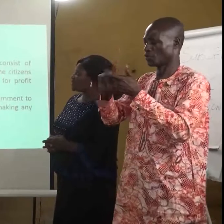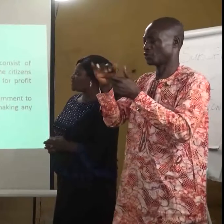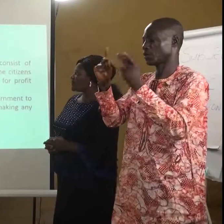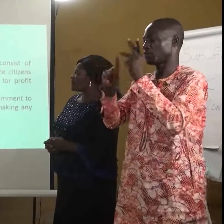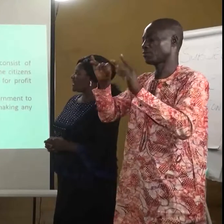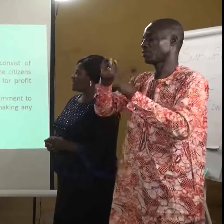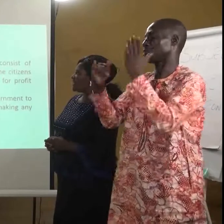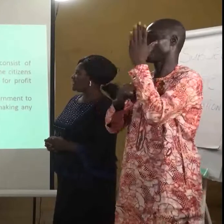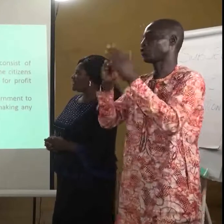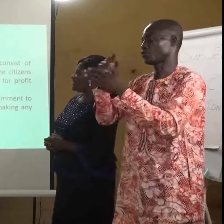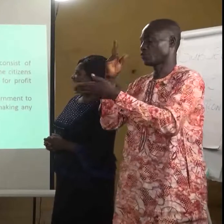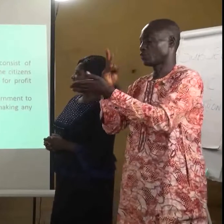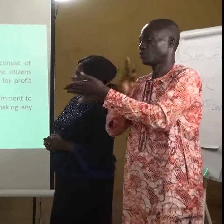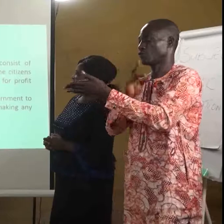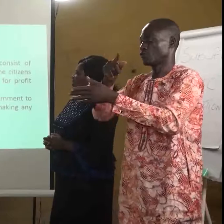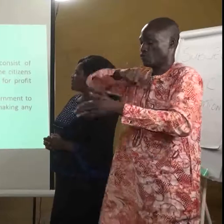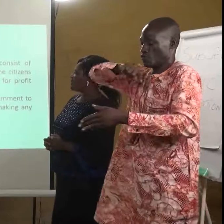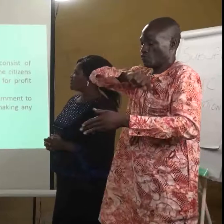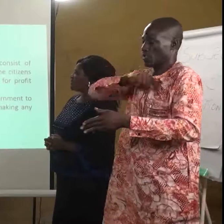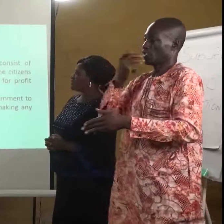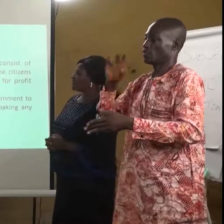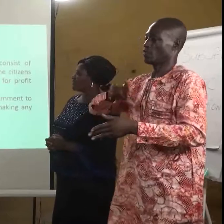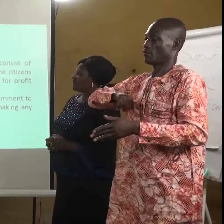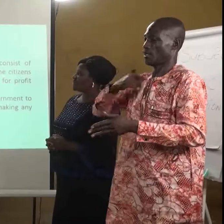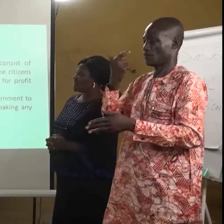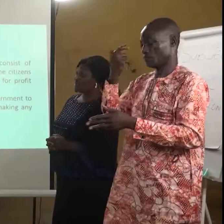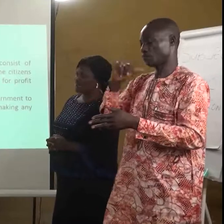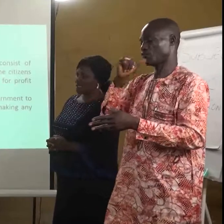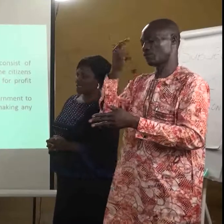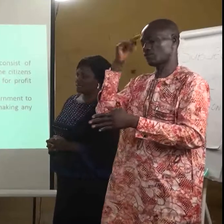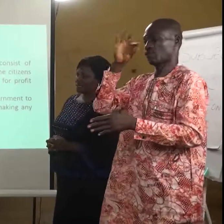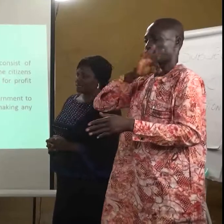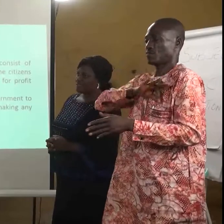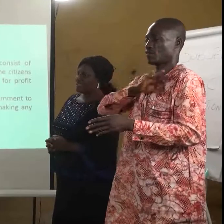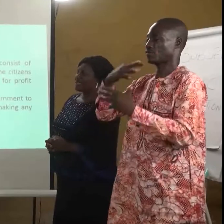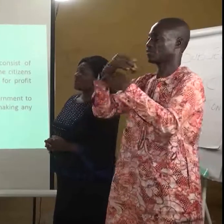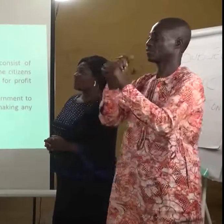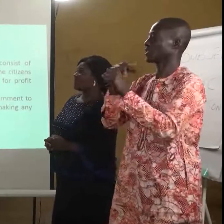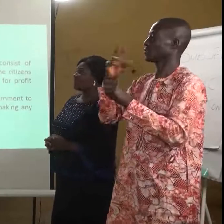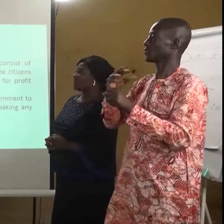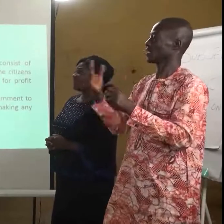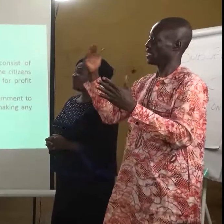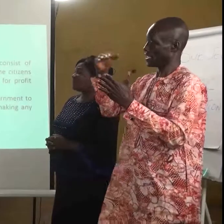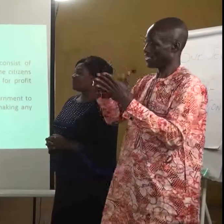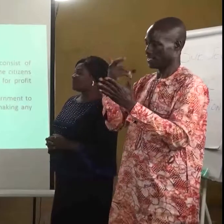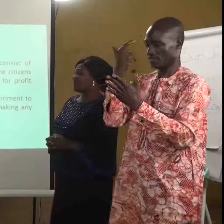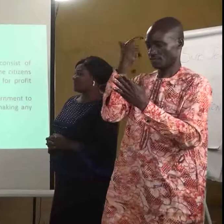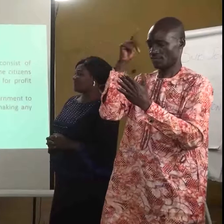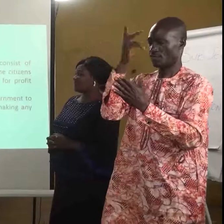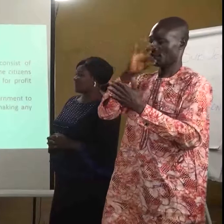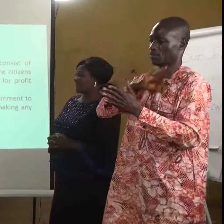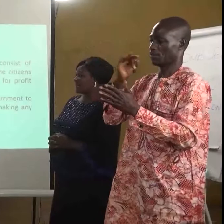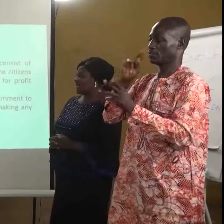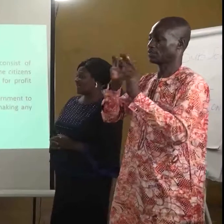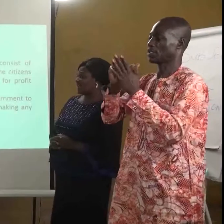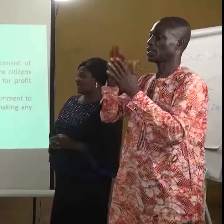to improve their quality of lives, not for profit making. I take it again for the benefit of those that were